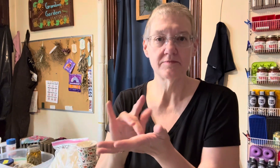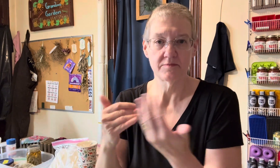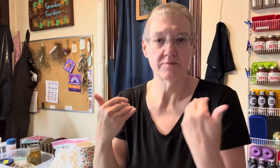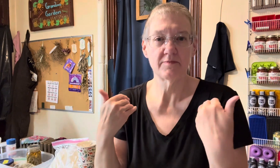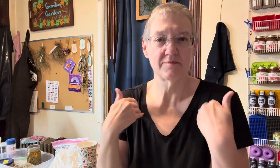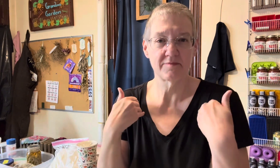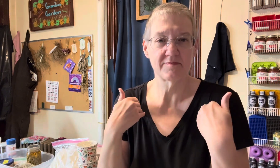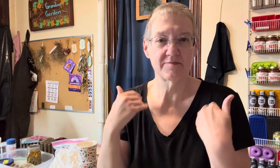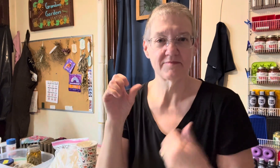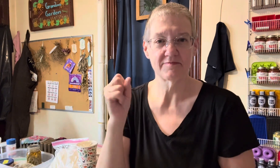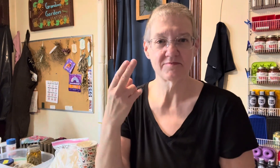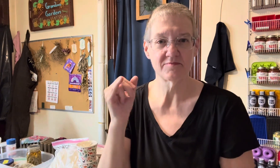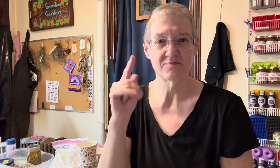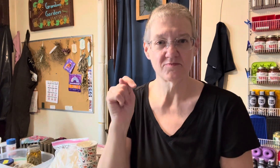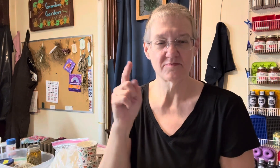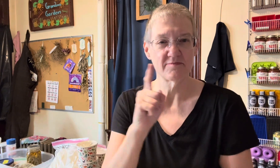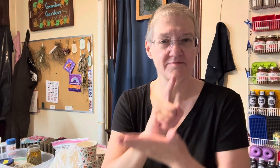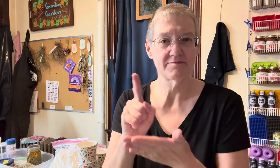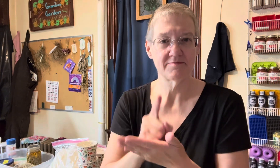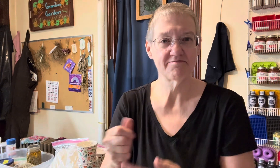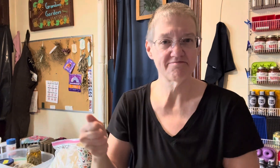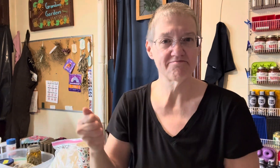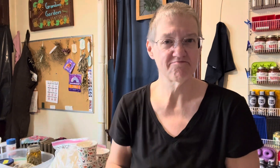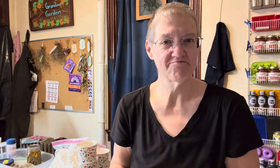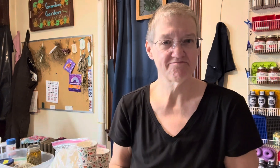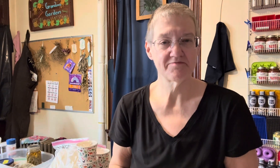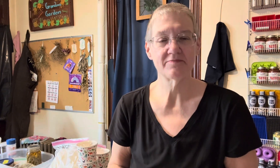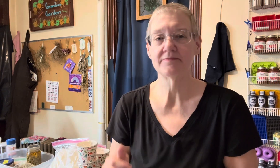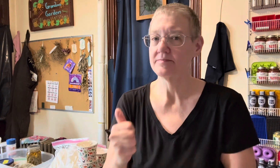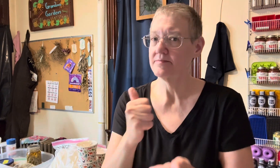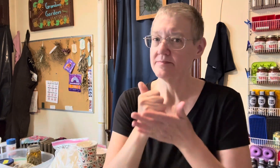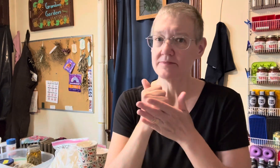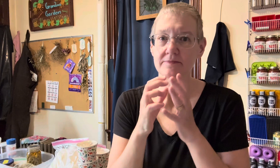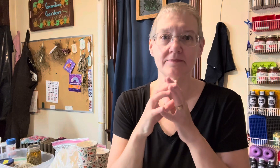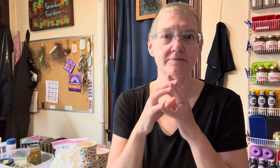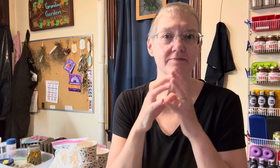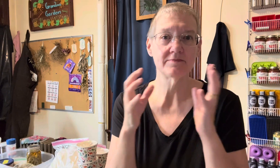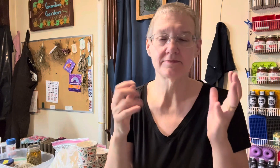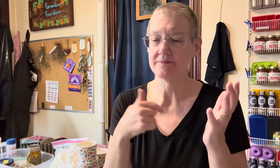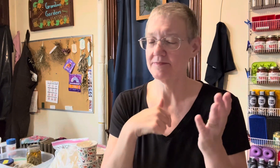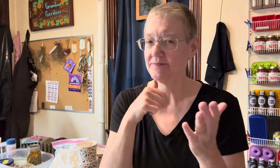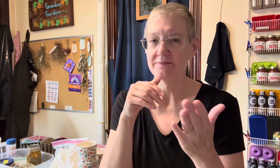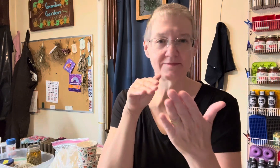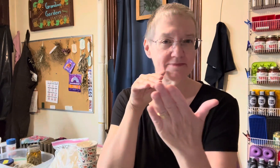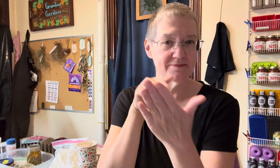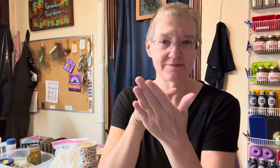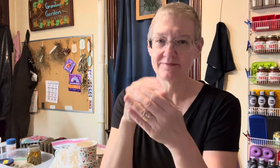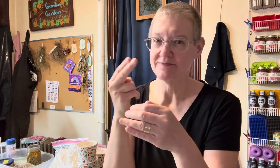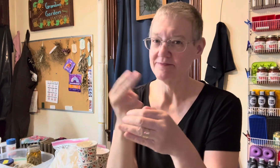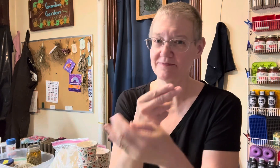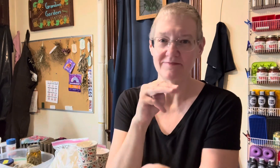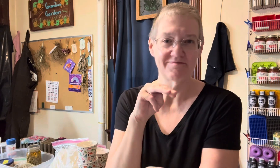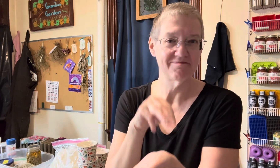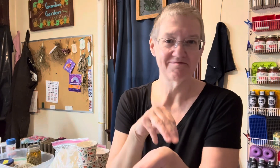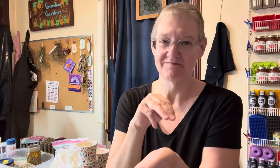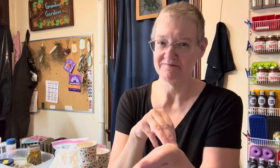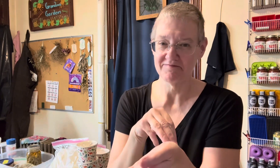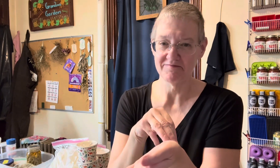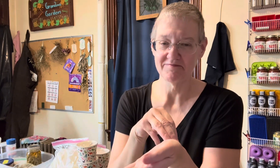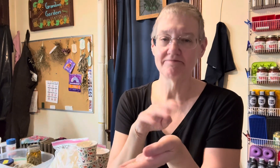I do use traditional medicine with my arthritis. I have a weekly biologic injection that helps me tremendously. So I'm not against